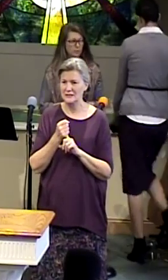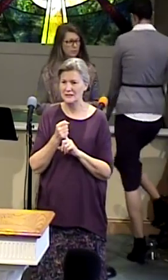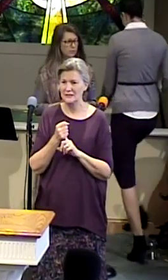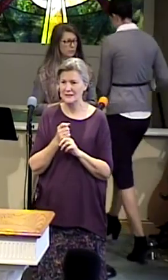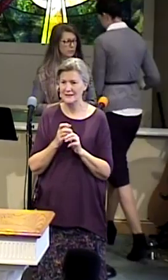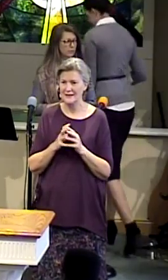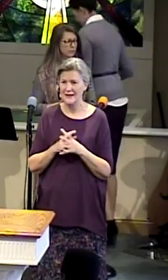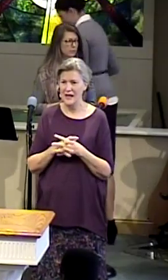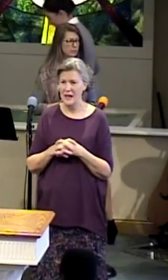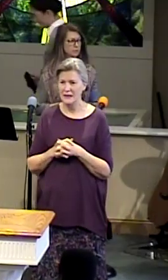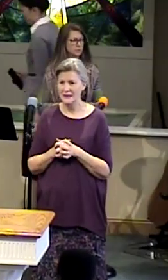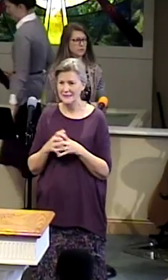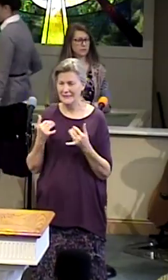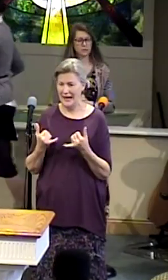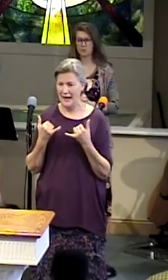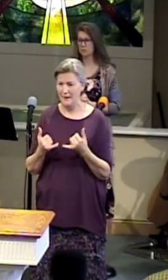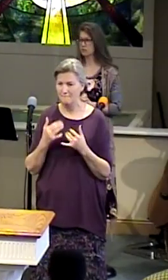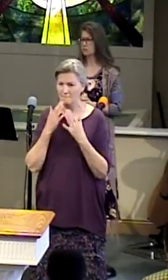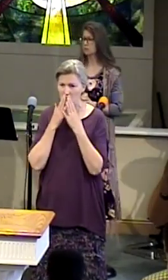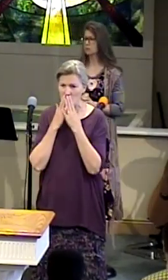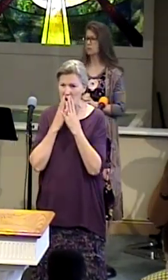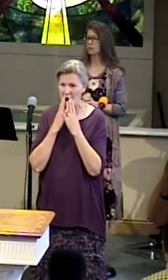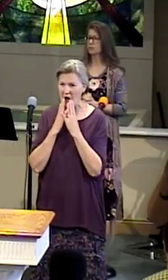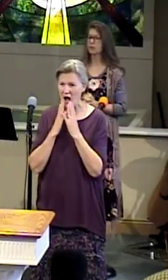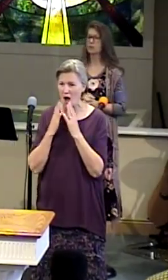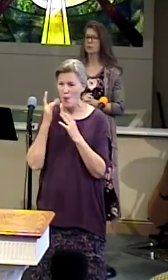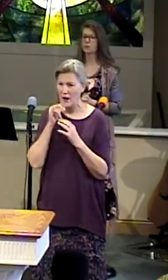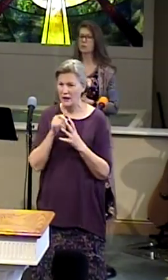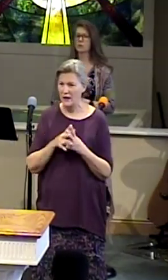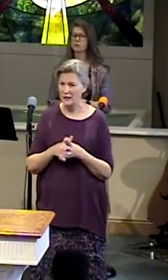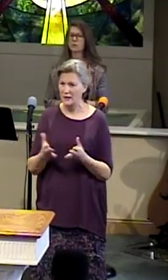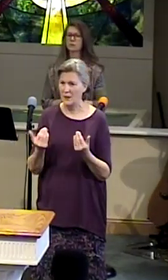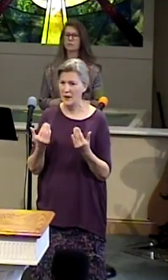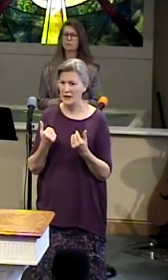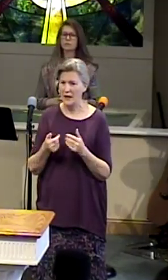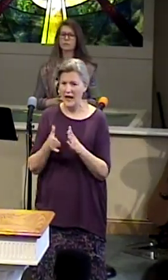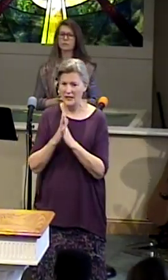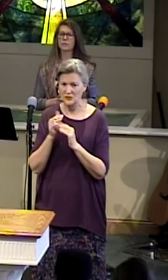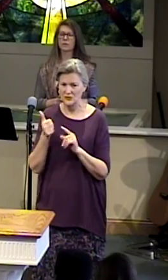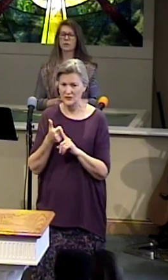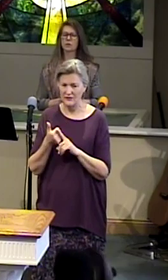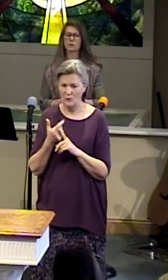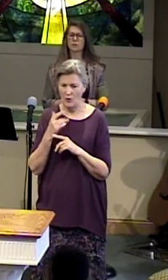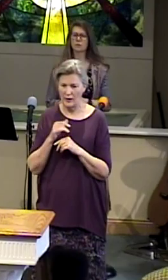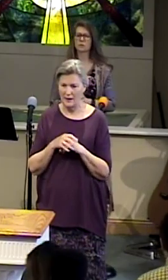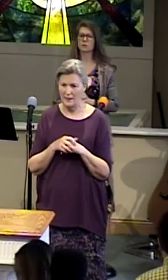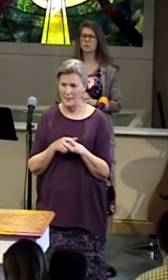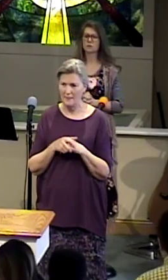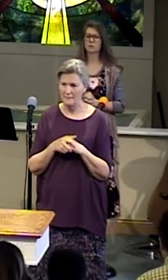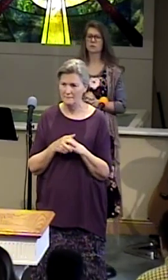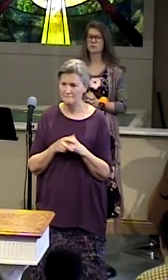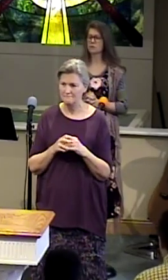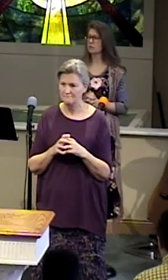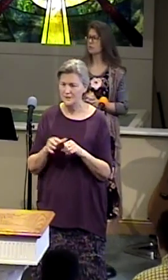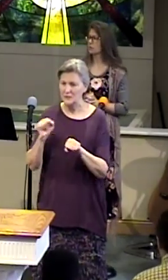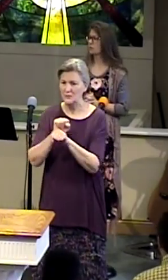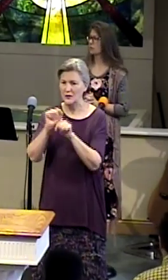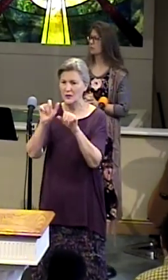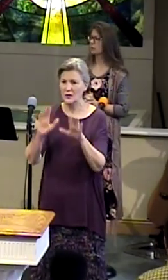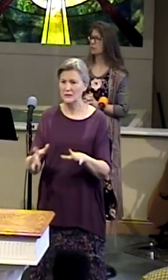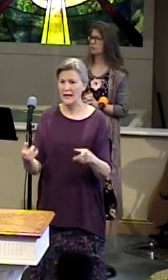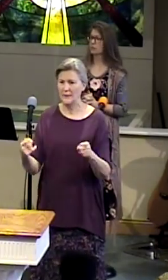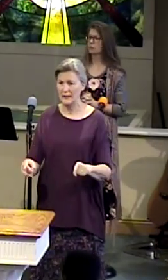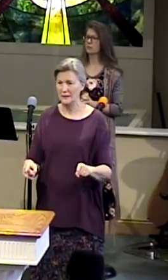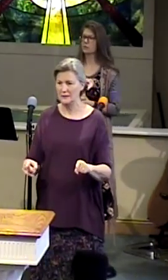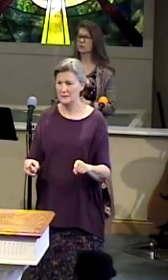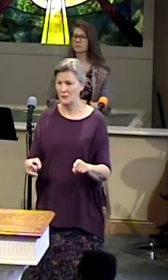disciple them today. Why not? Come on, ask yourself the question, why not? There's miracles that are here right now